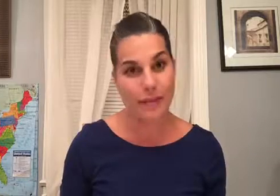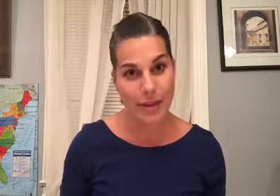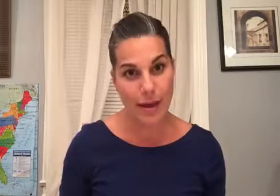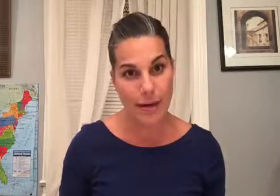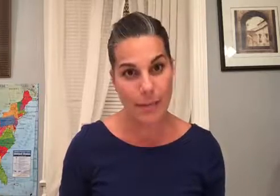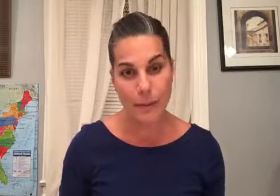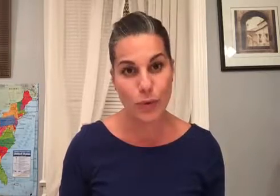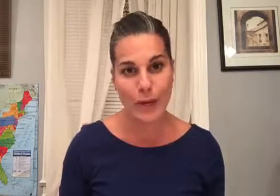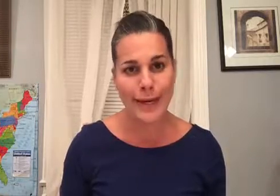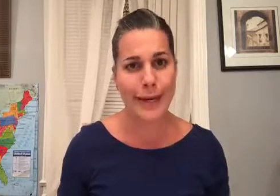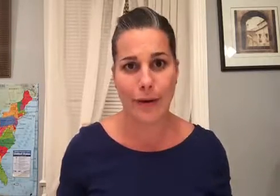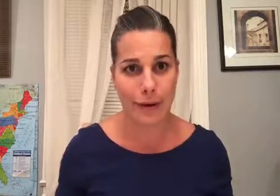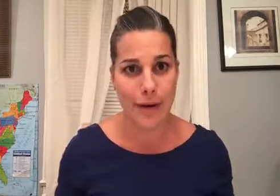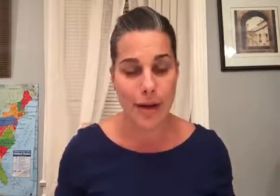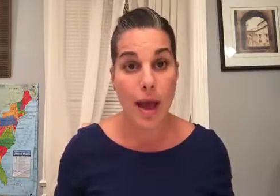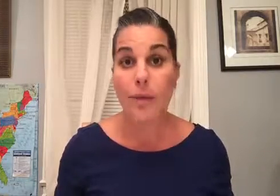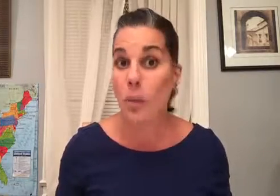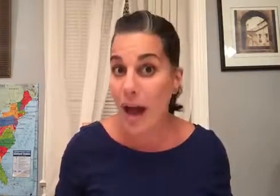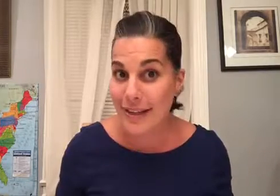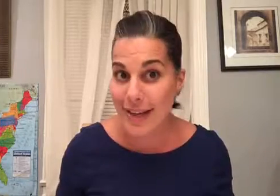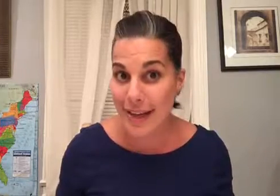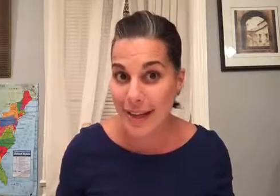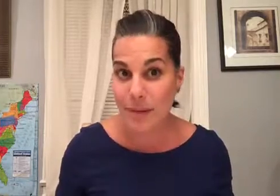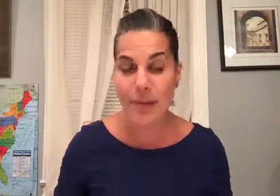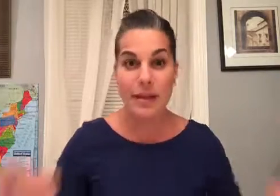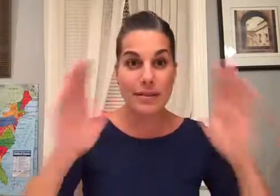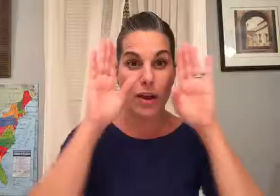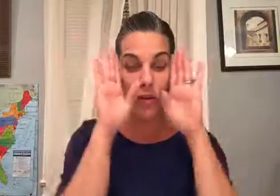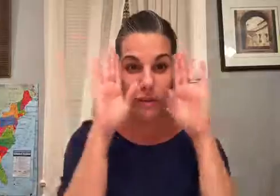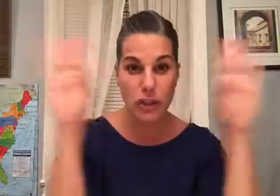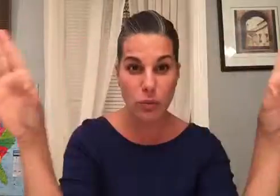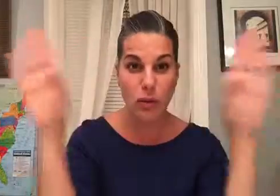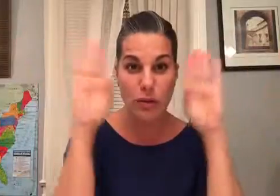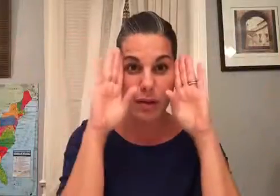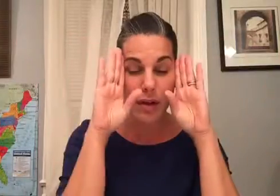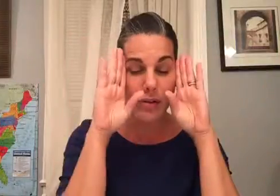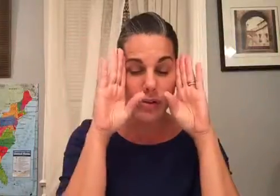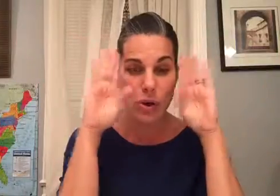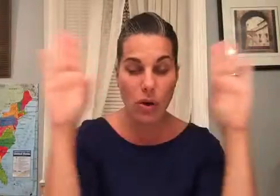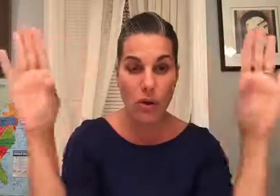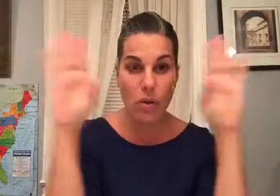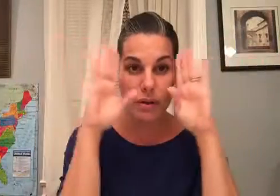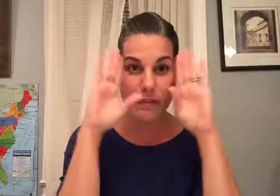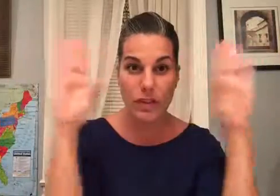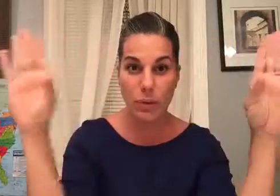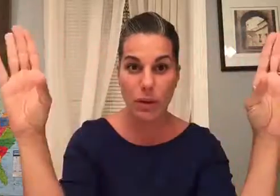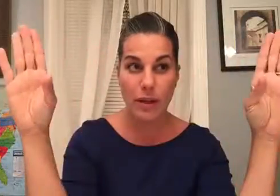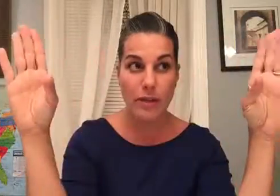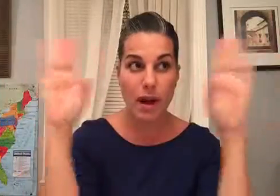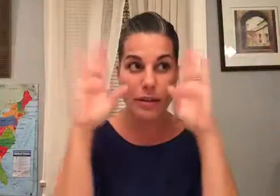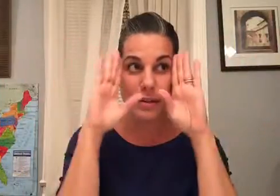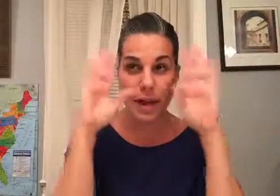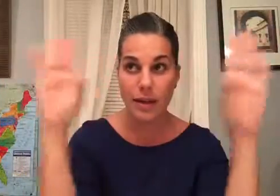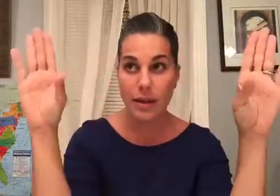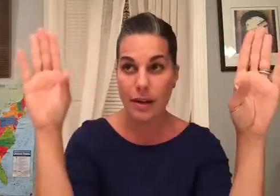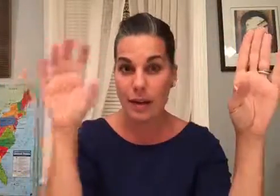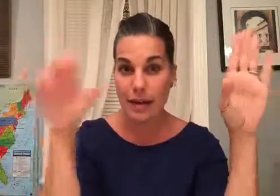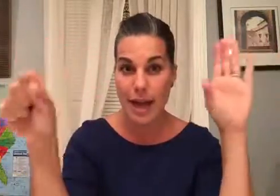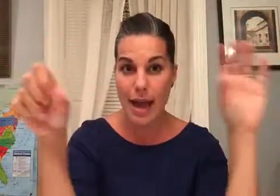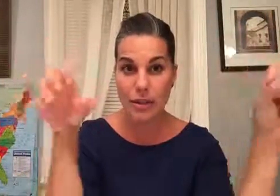driving than the people who can hear. And why is that again? Because they are visual, so visual, and their eyesight can